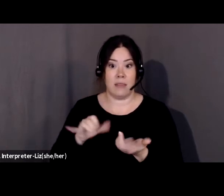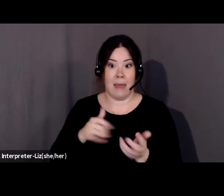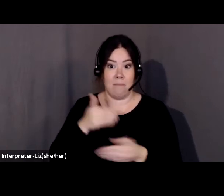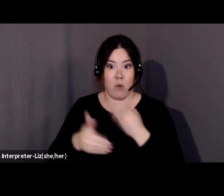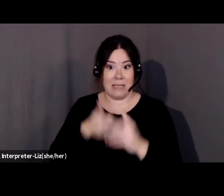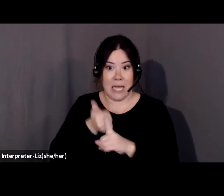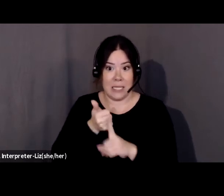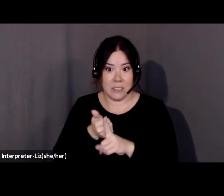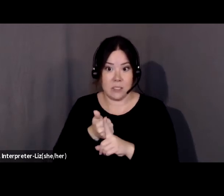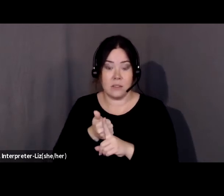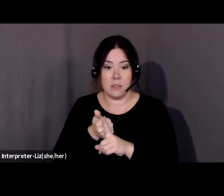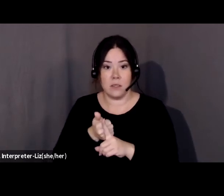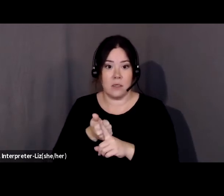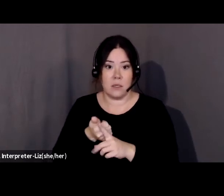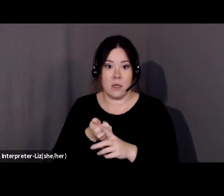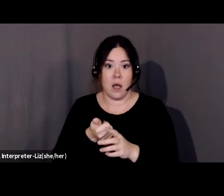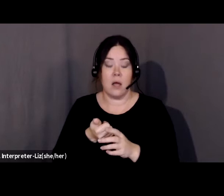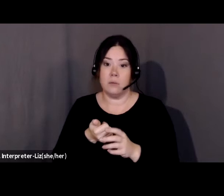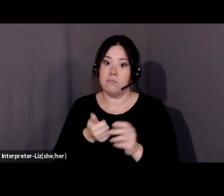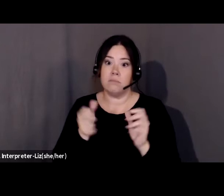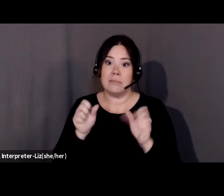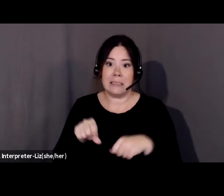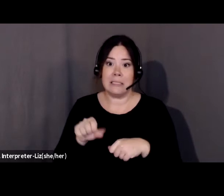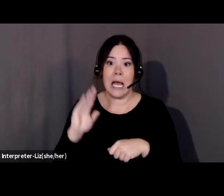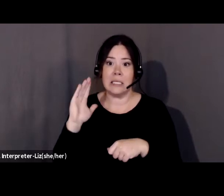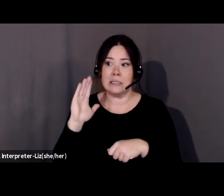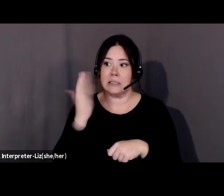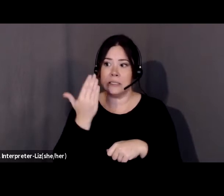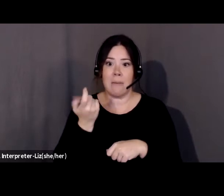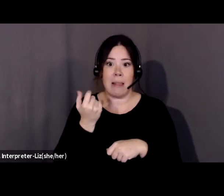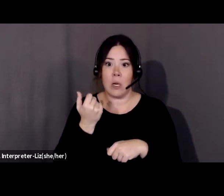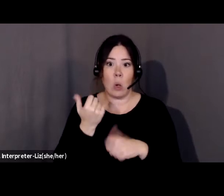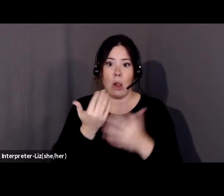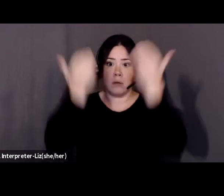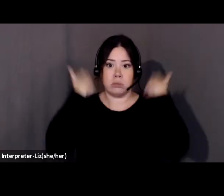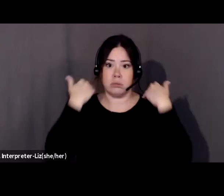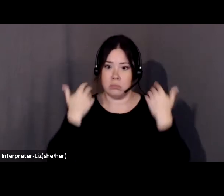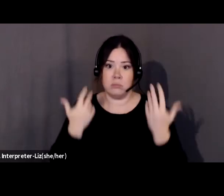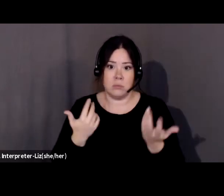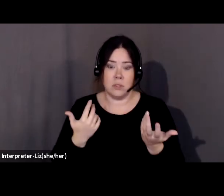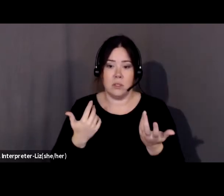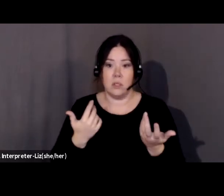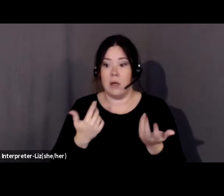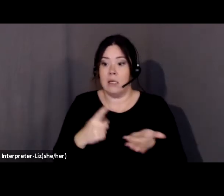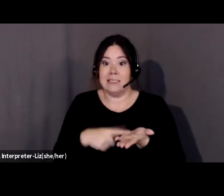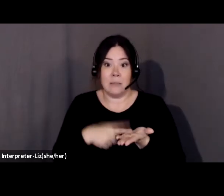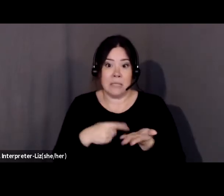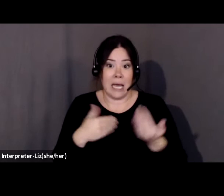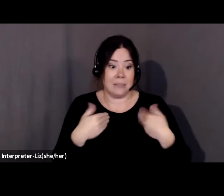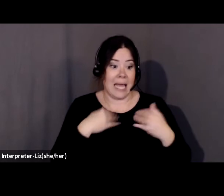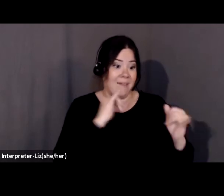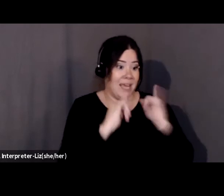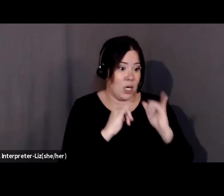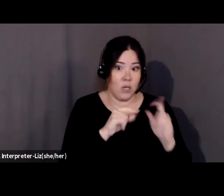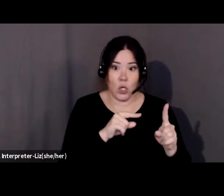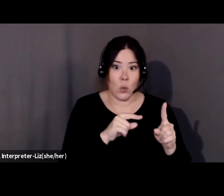it is a bit chaotic. Sometimes you will have an interview that won't go